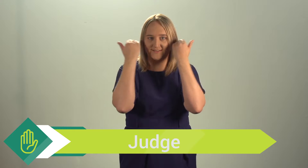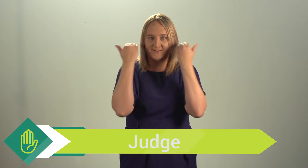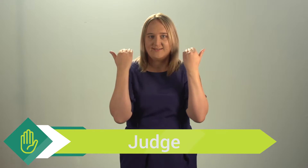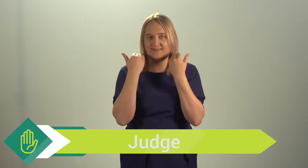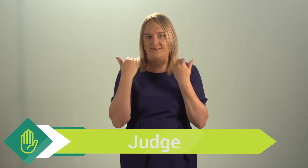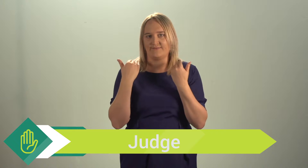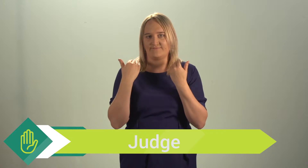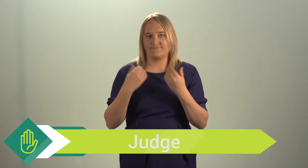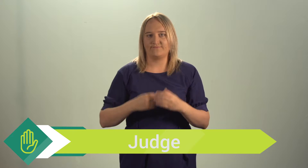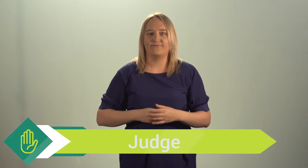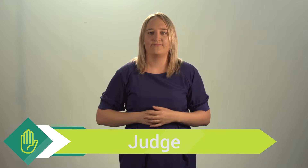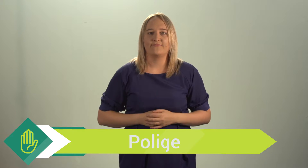Judge.